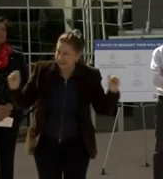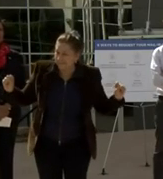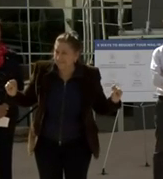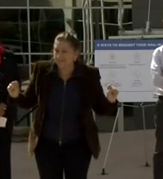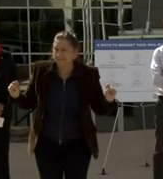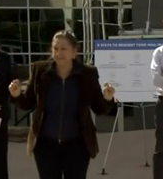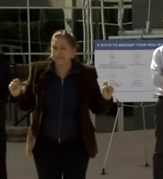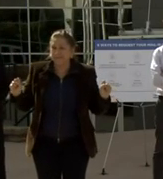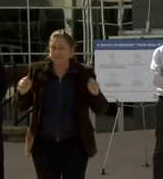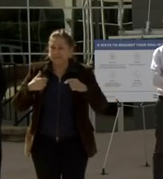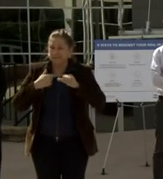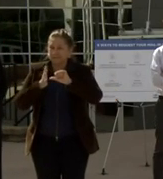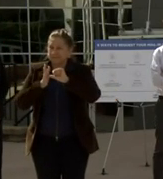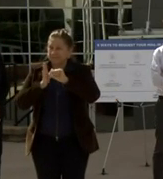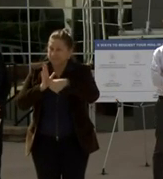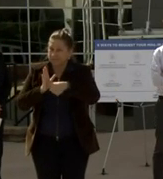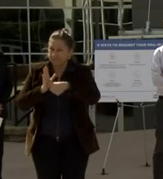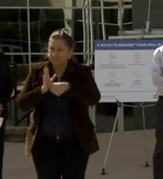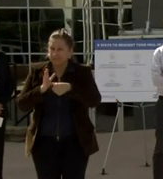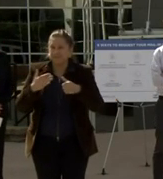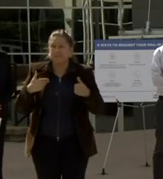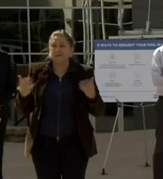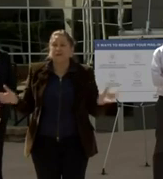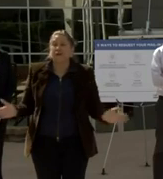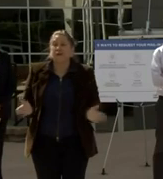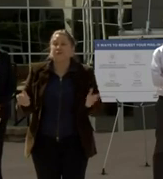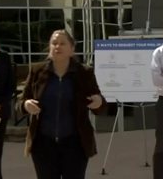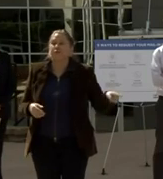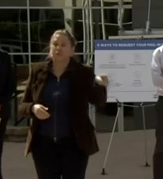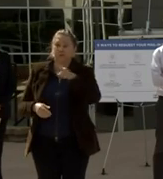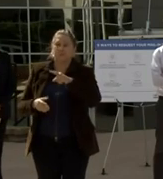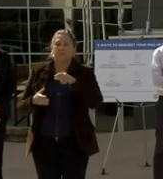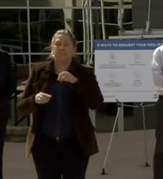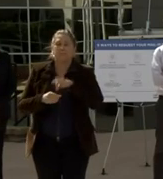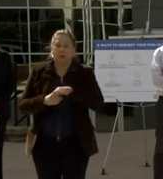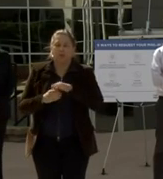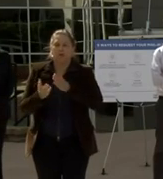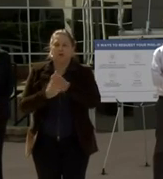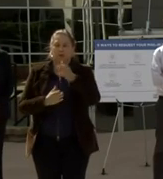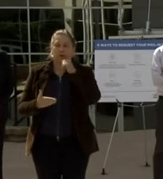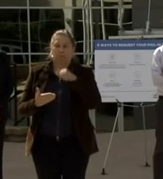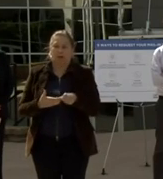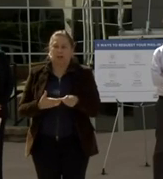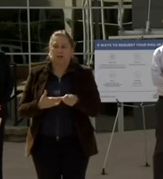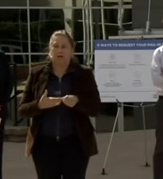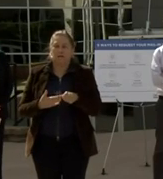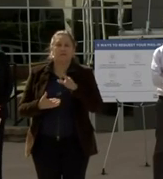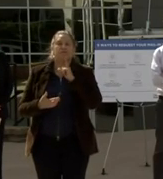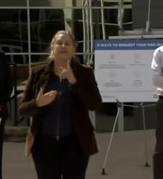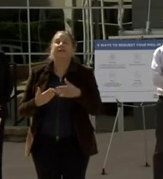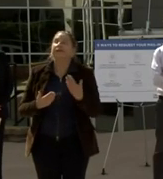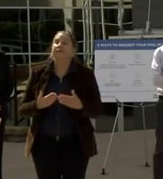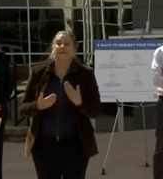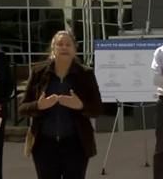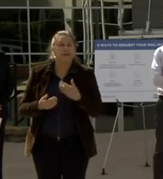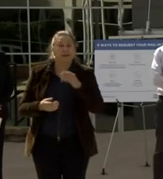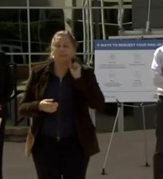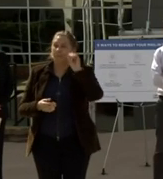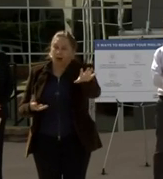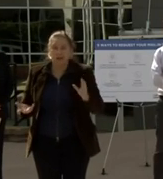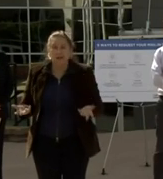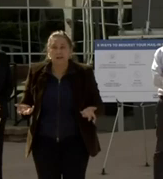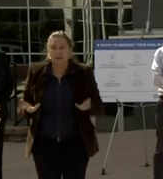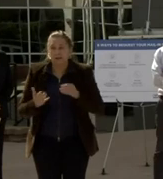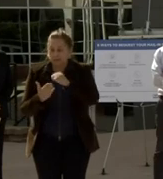to request their ballot by mail. Requesting your ballot by mail is easy, and mailing your